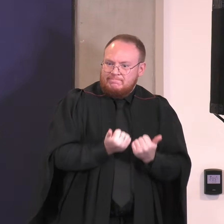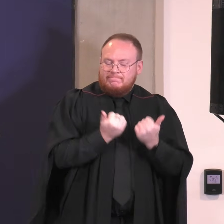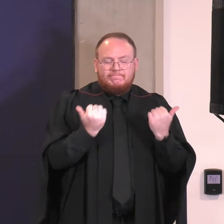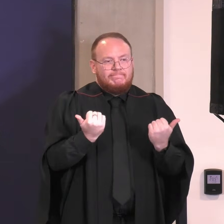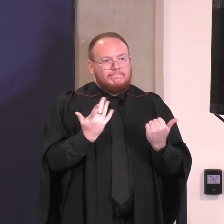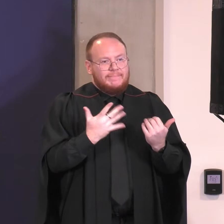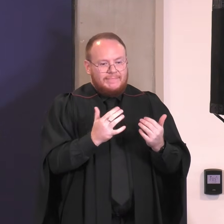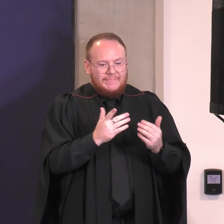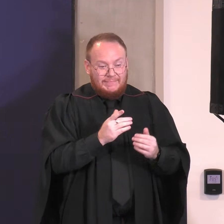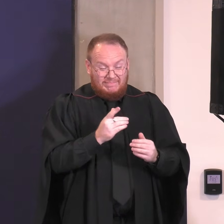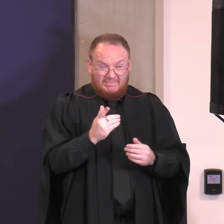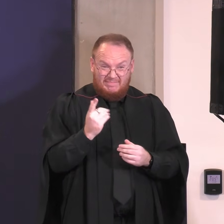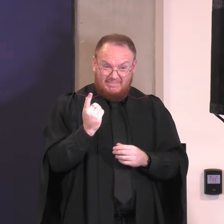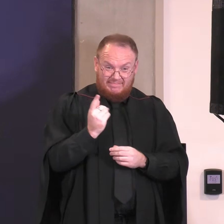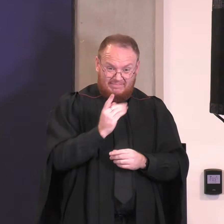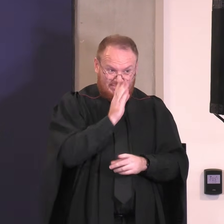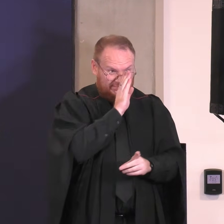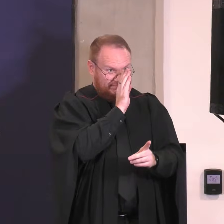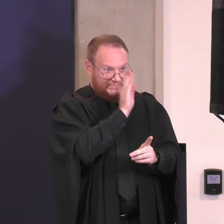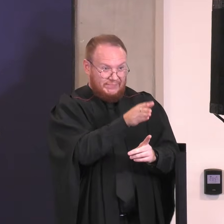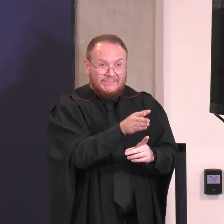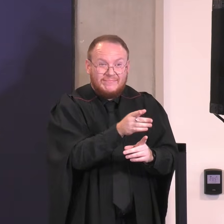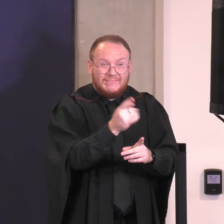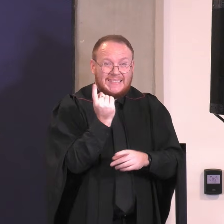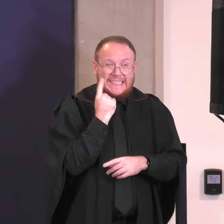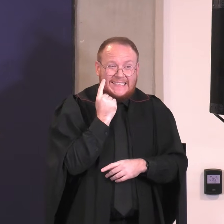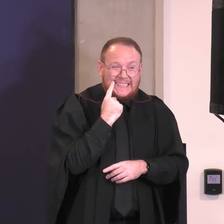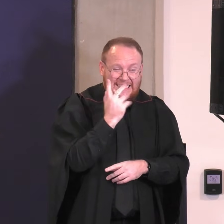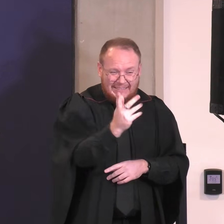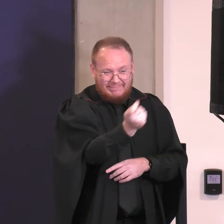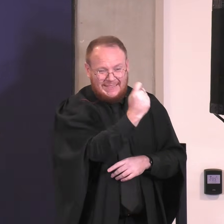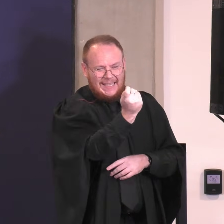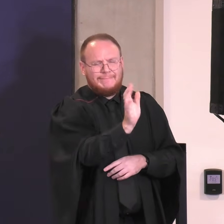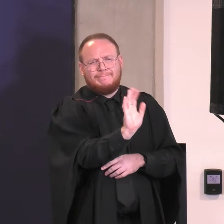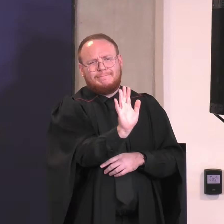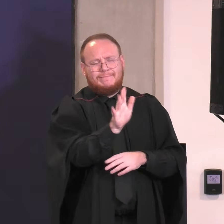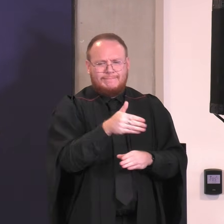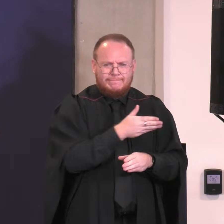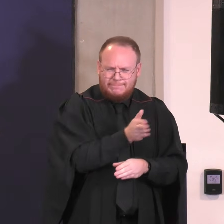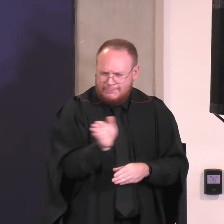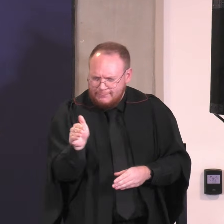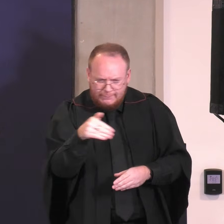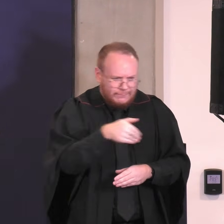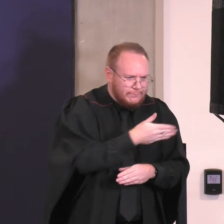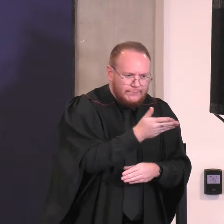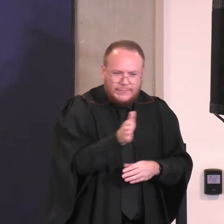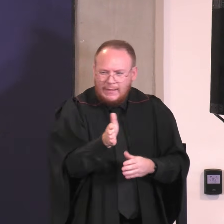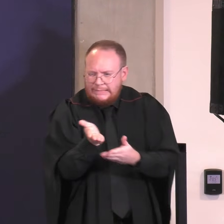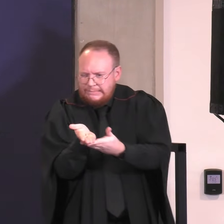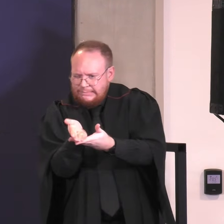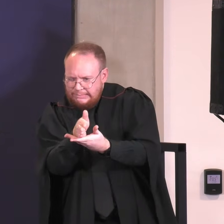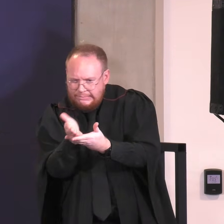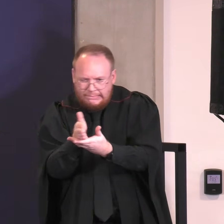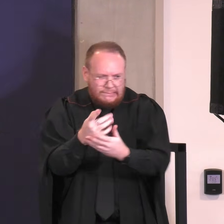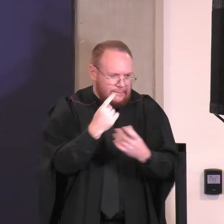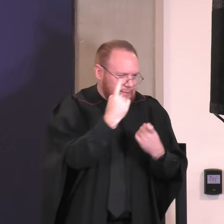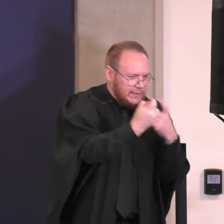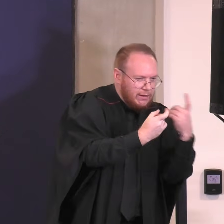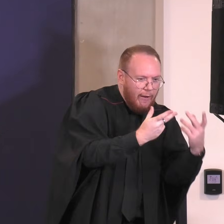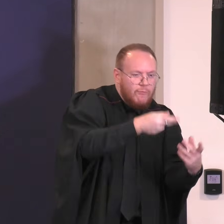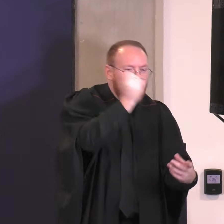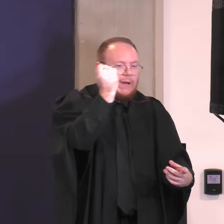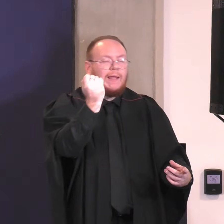not a straight line. It's a winding path with contours and detours, doubts and discoveries. But with purpose